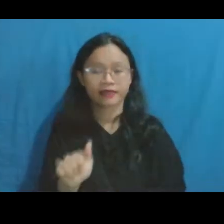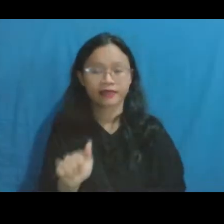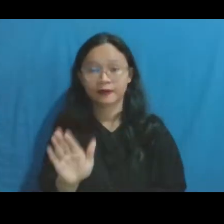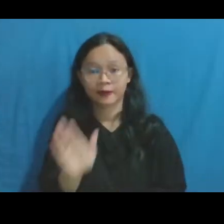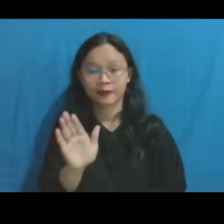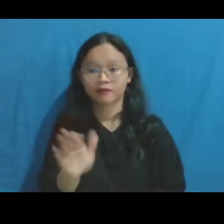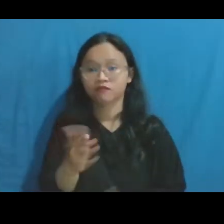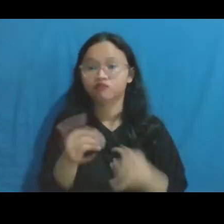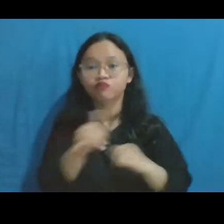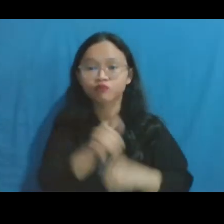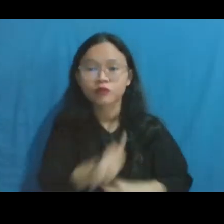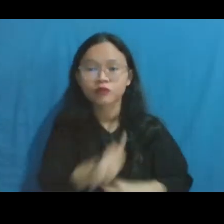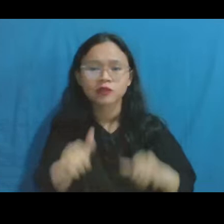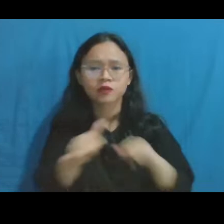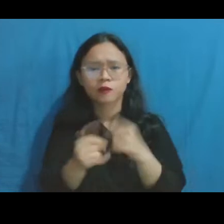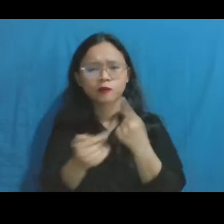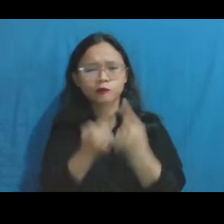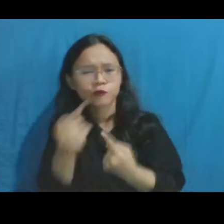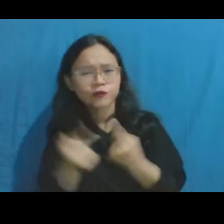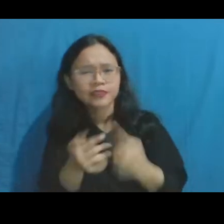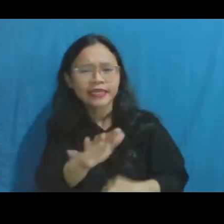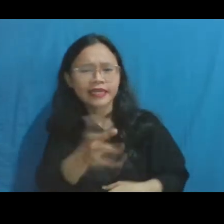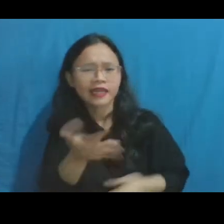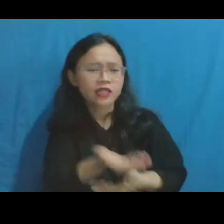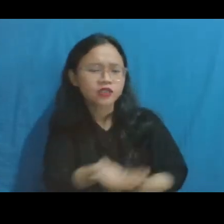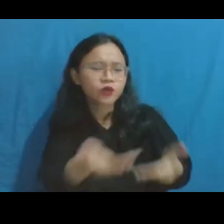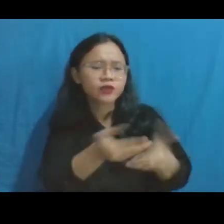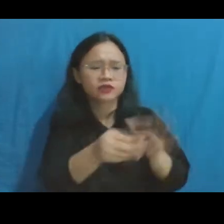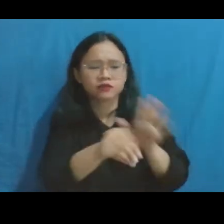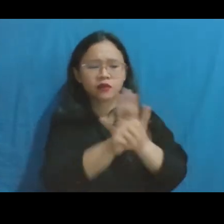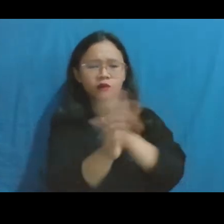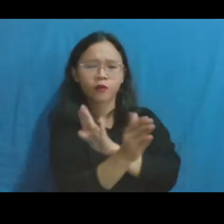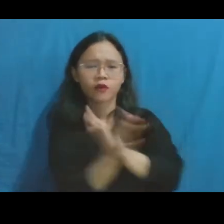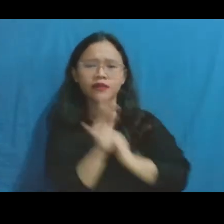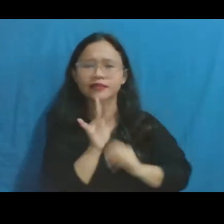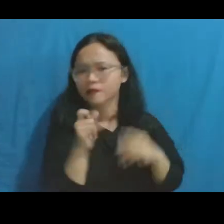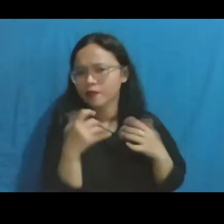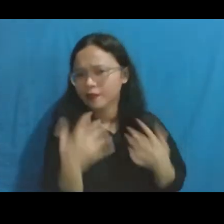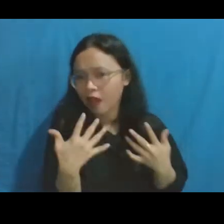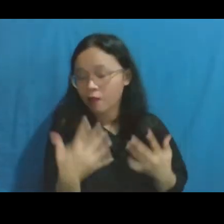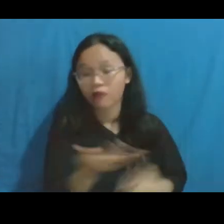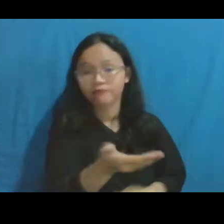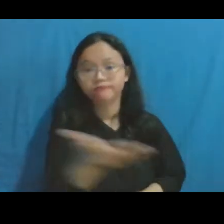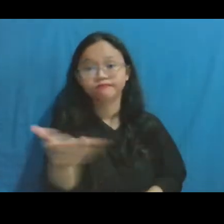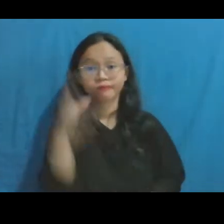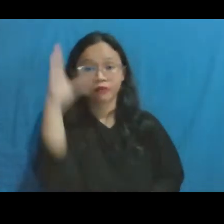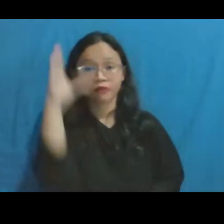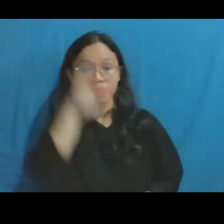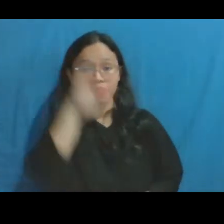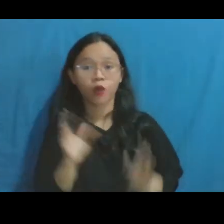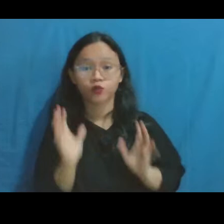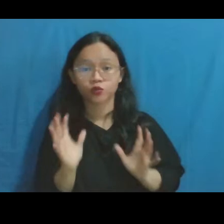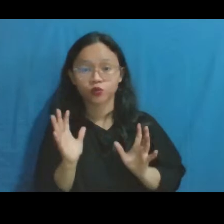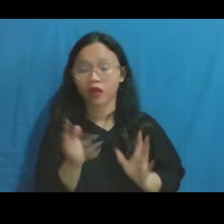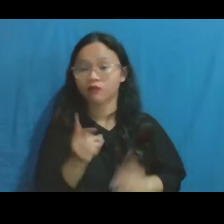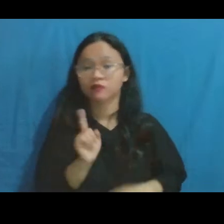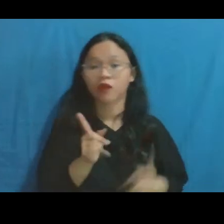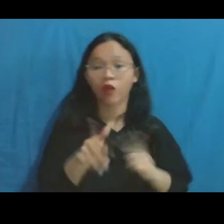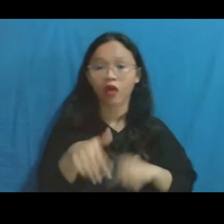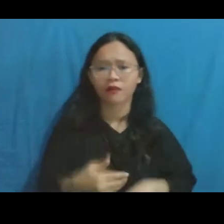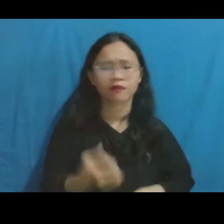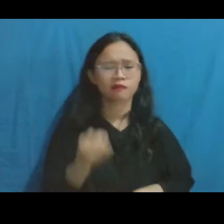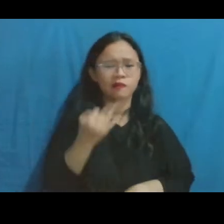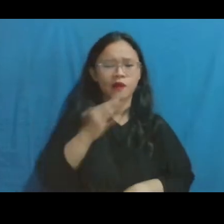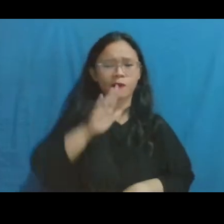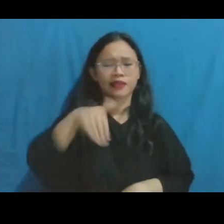West Papua. As we've already known for the past year, in 2022,